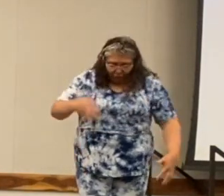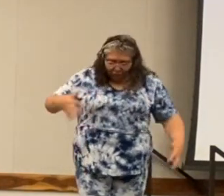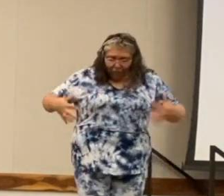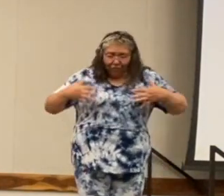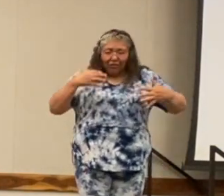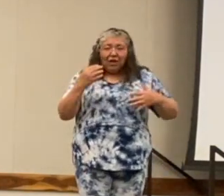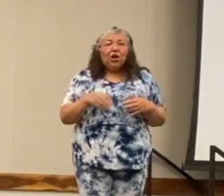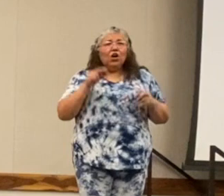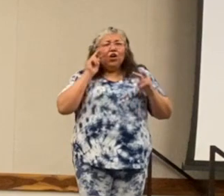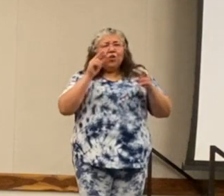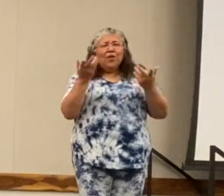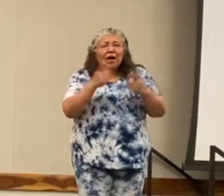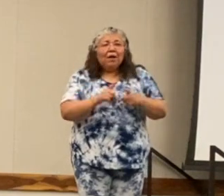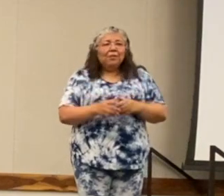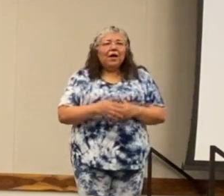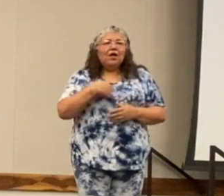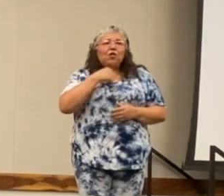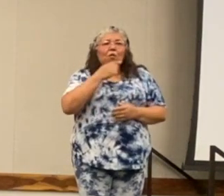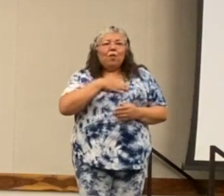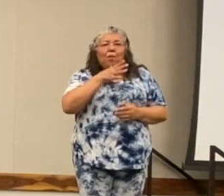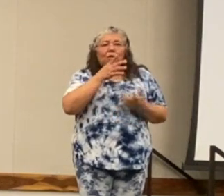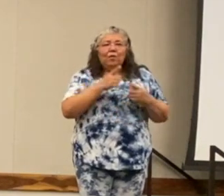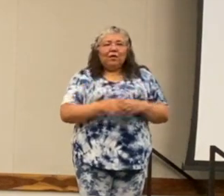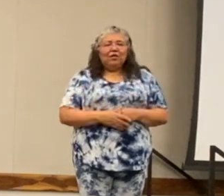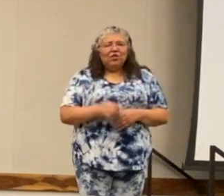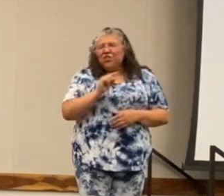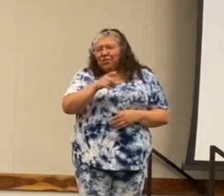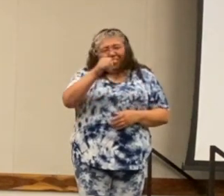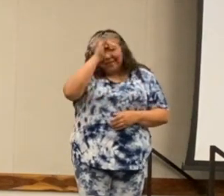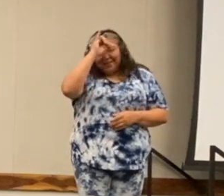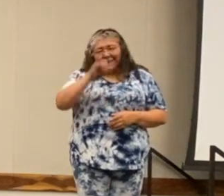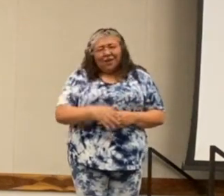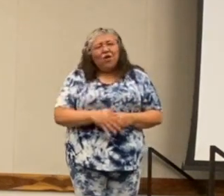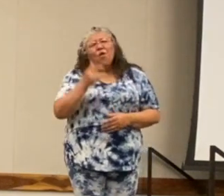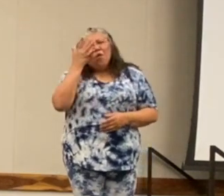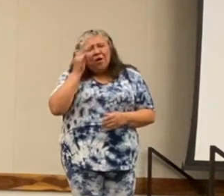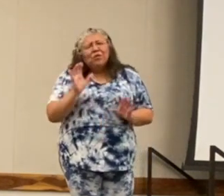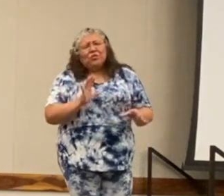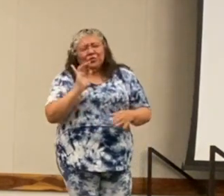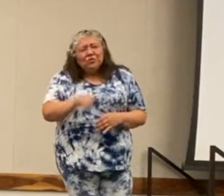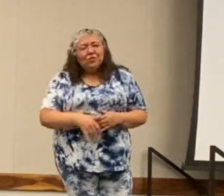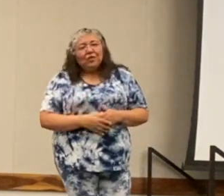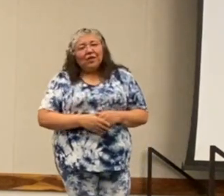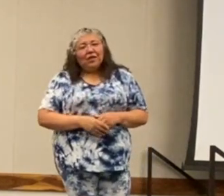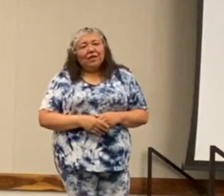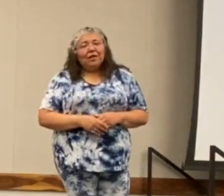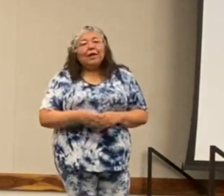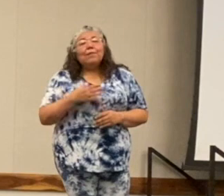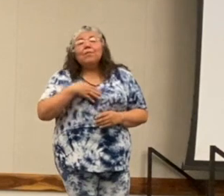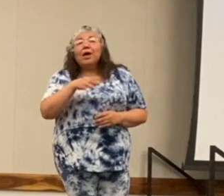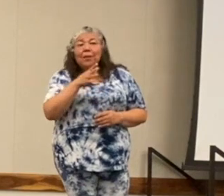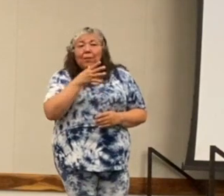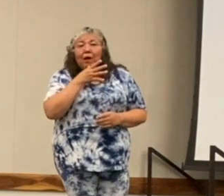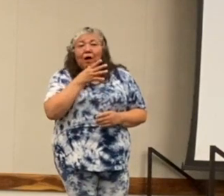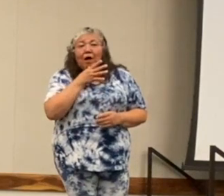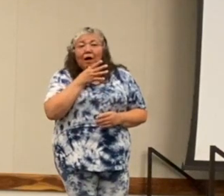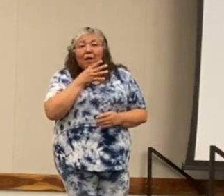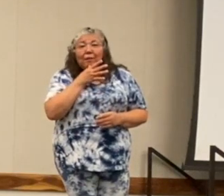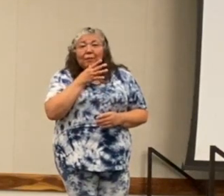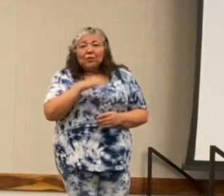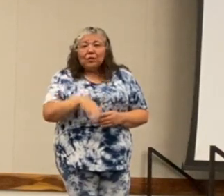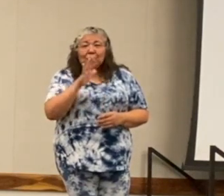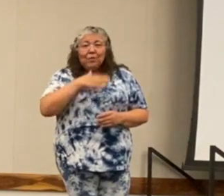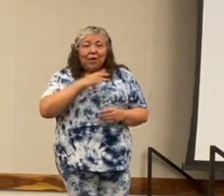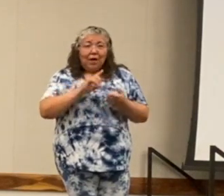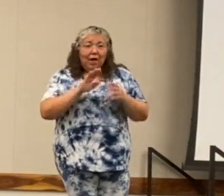goes, look what happened. I told my mom what happened. And she goes, you're an idiot. Why would you do that? So my mom, raising up in my house,